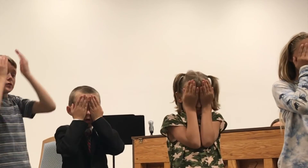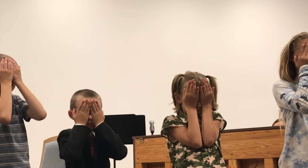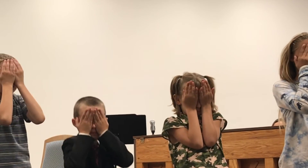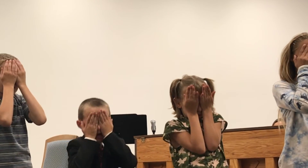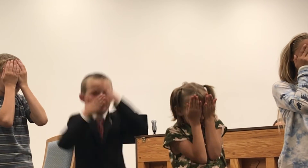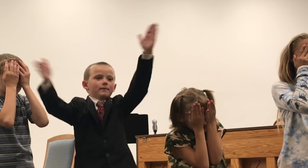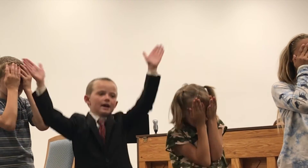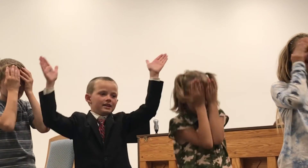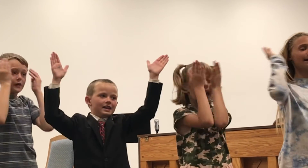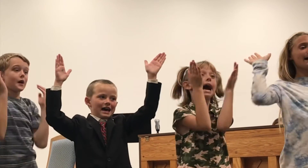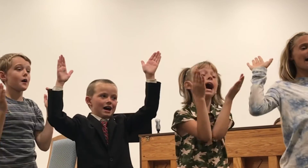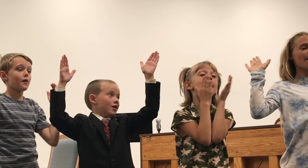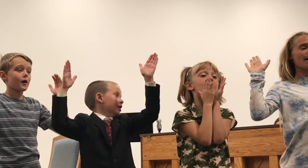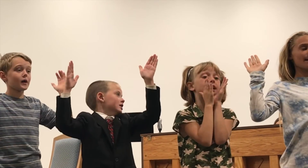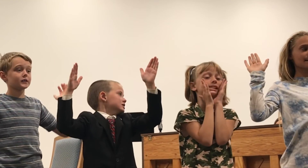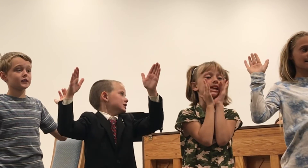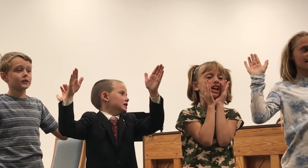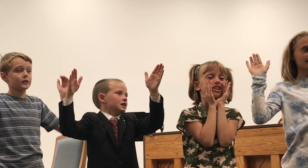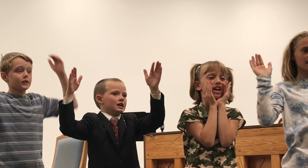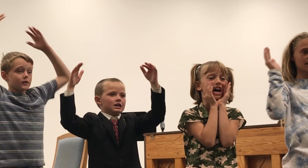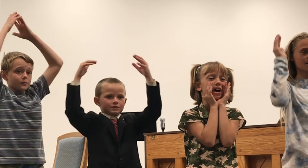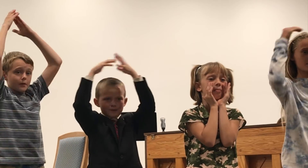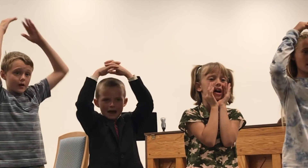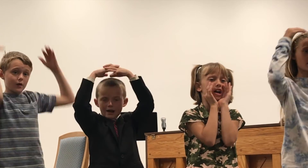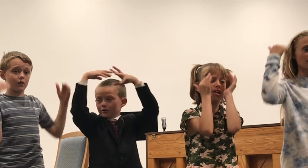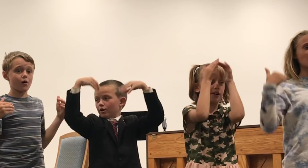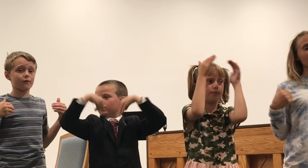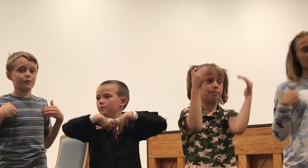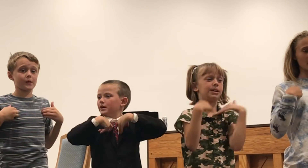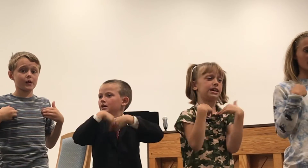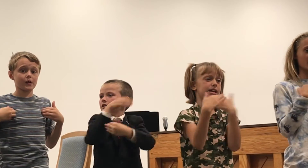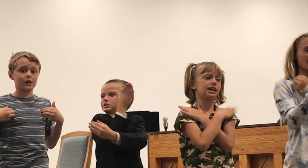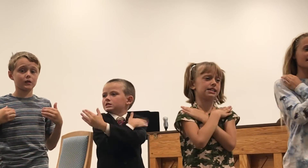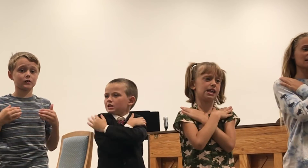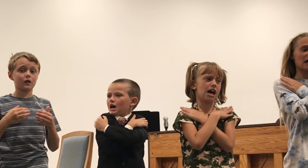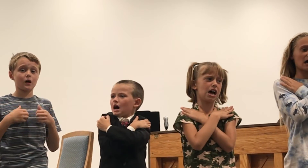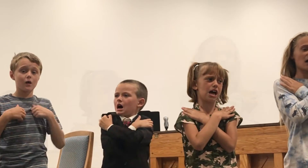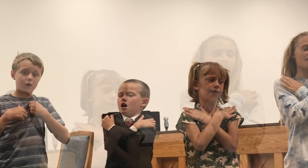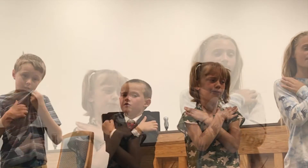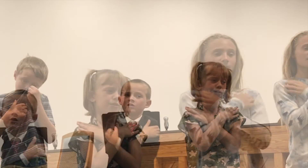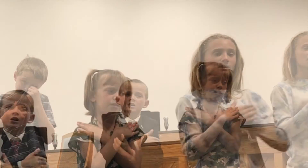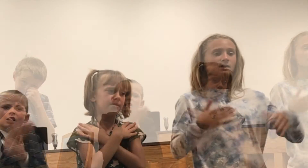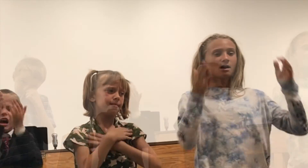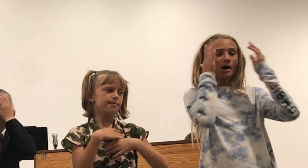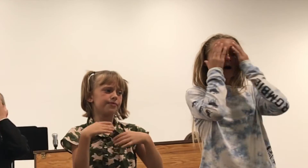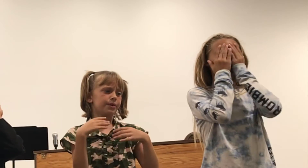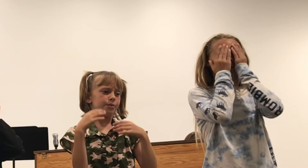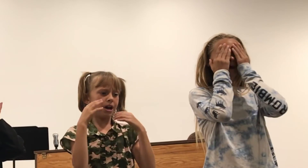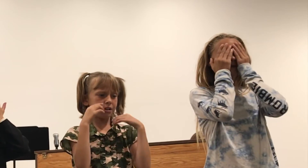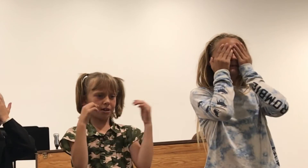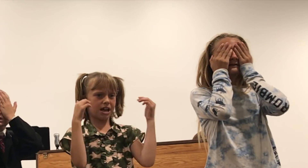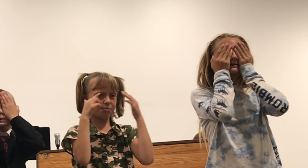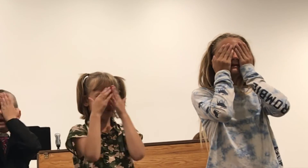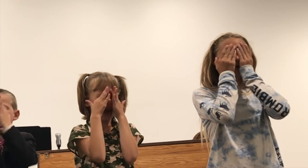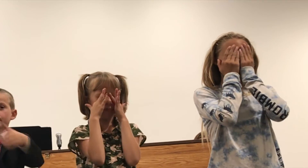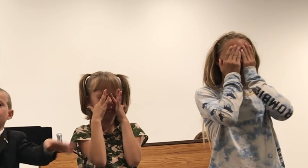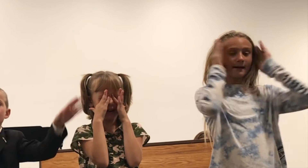was one but now I've see the better of me, his love. I once was one but